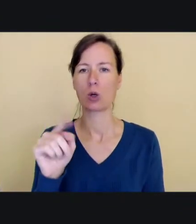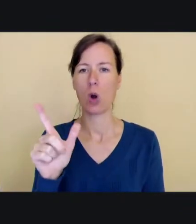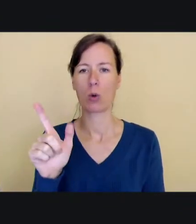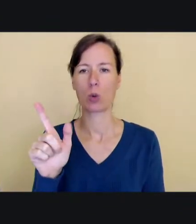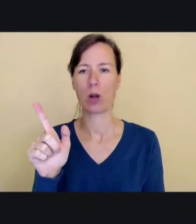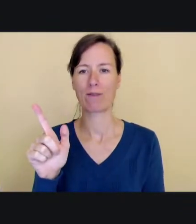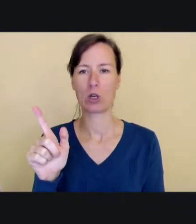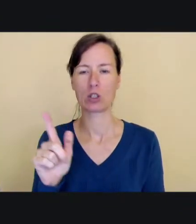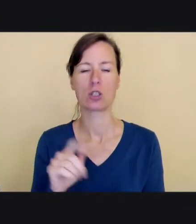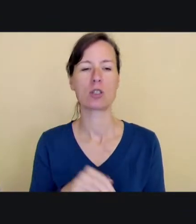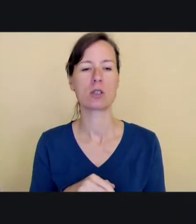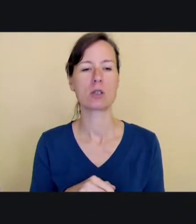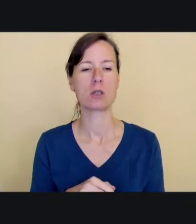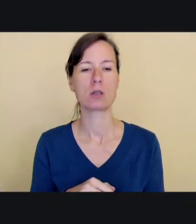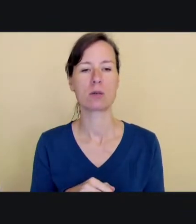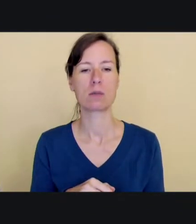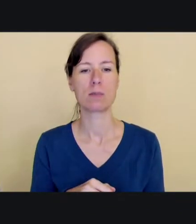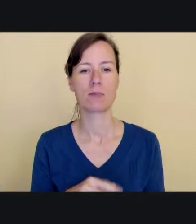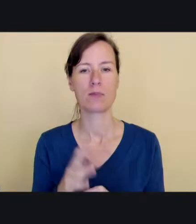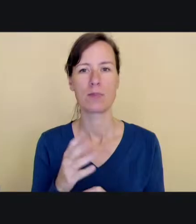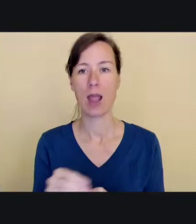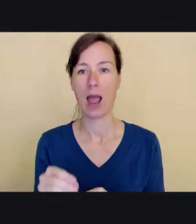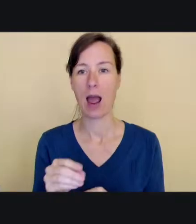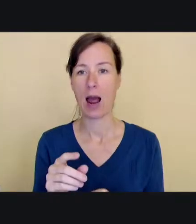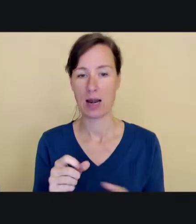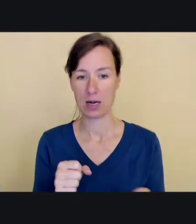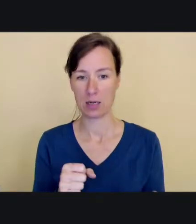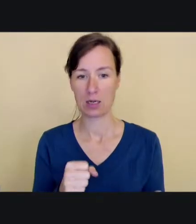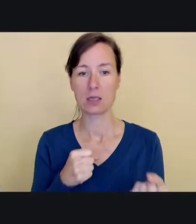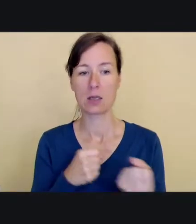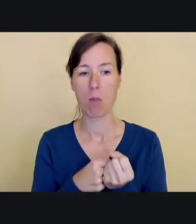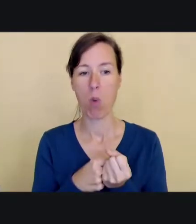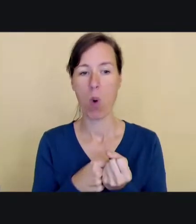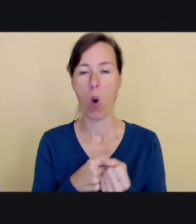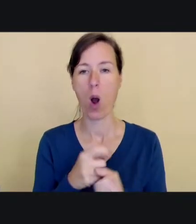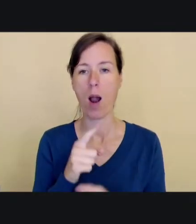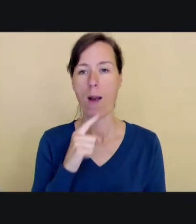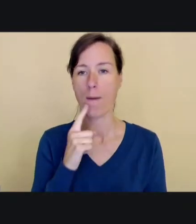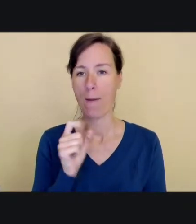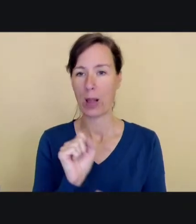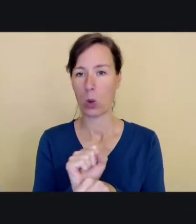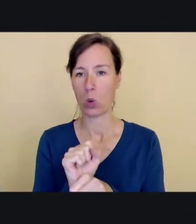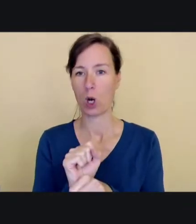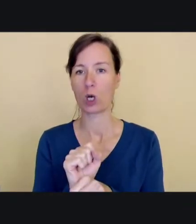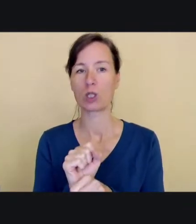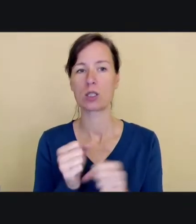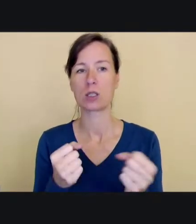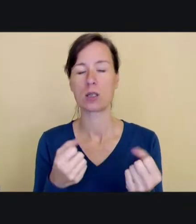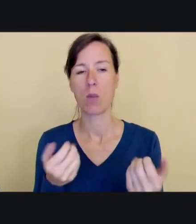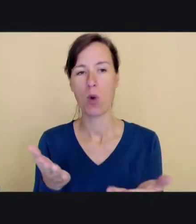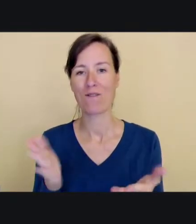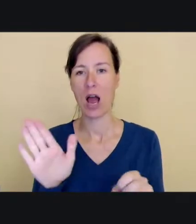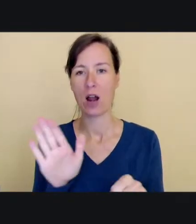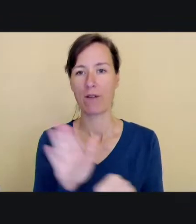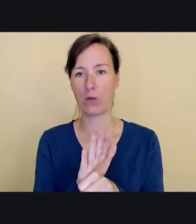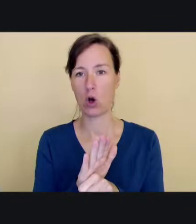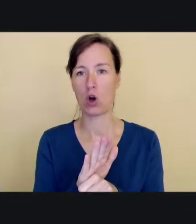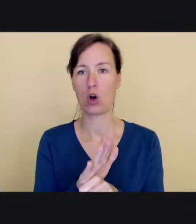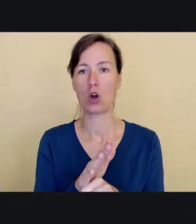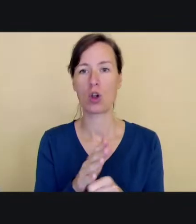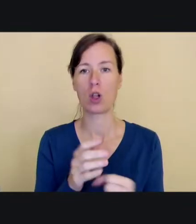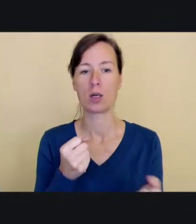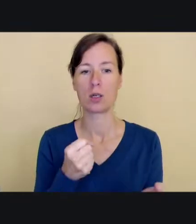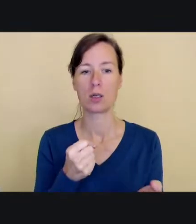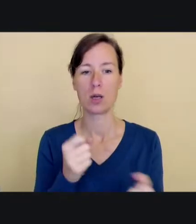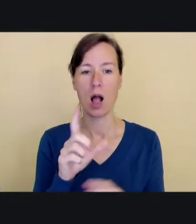In Cheverly Day support, Public Works provided full logistical support for Cheverly Day, and